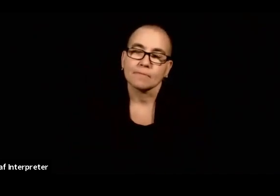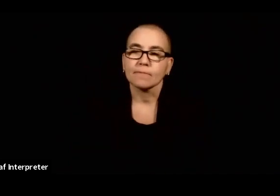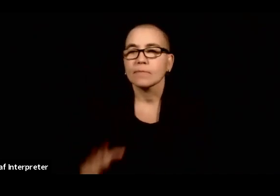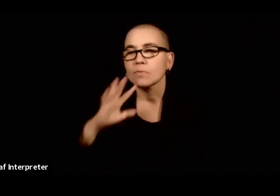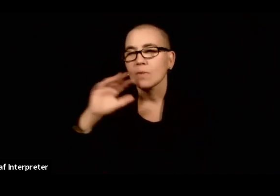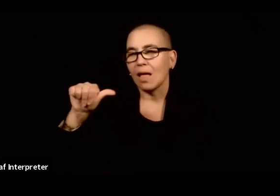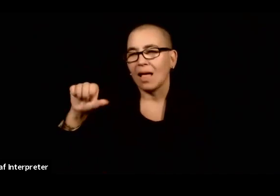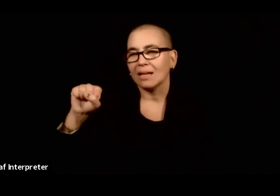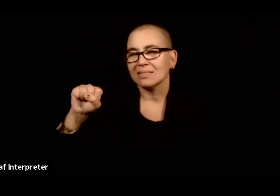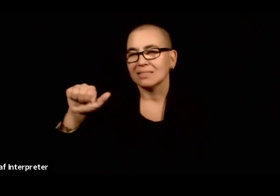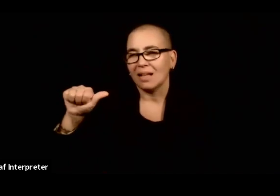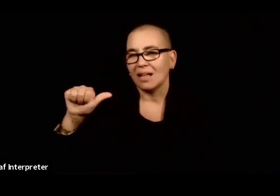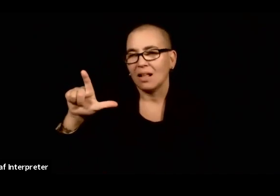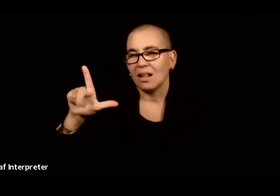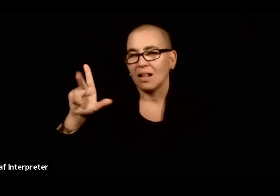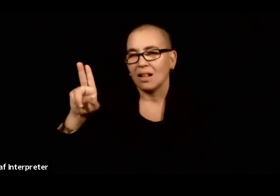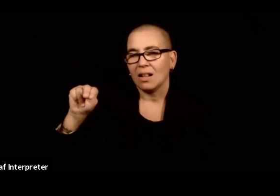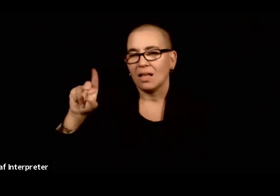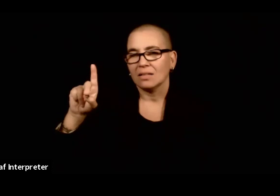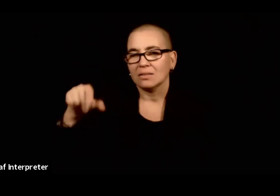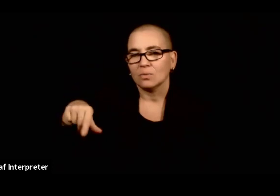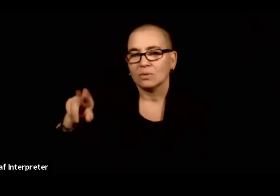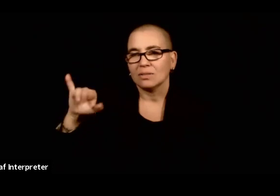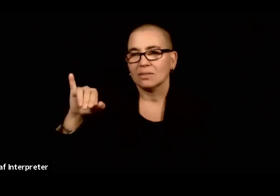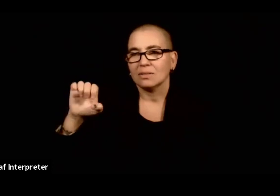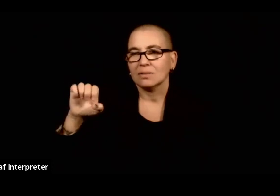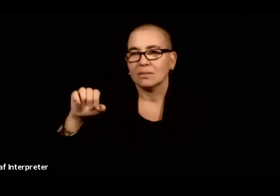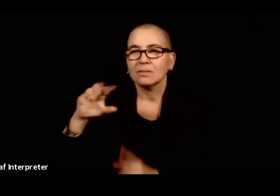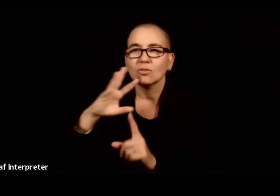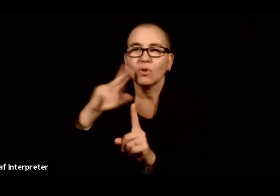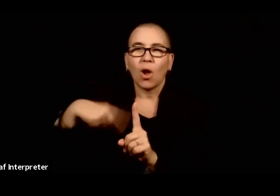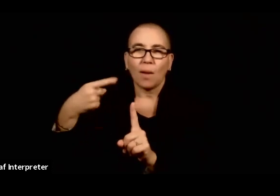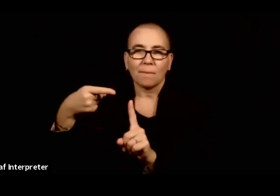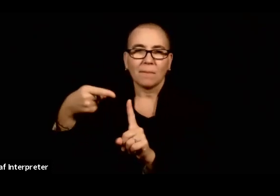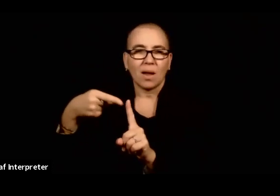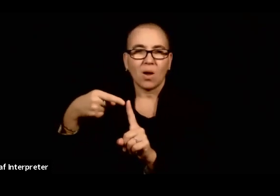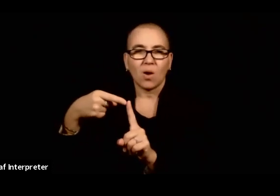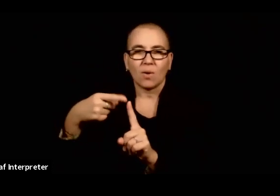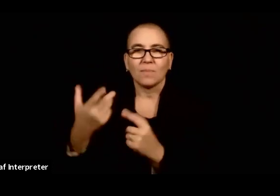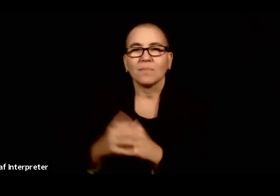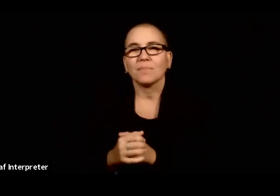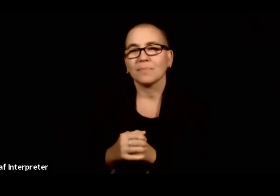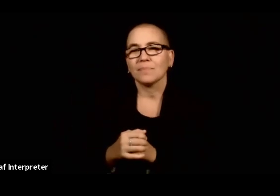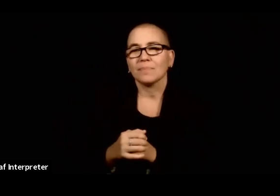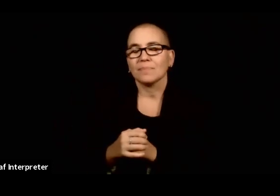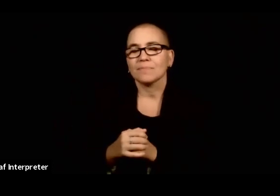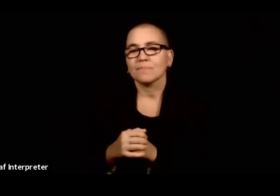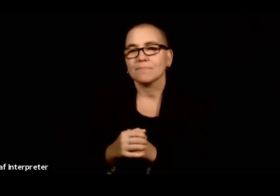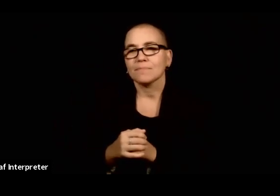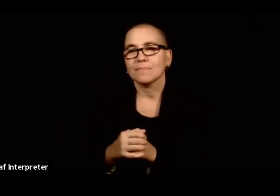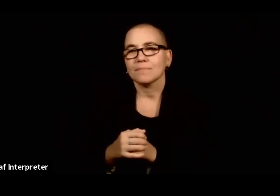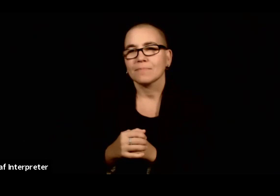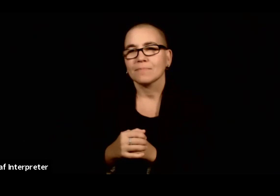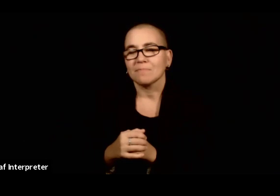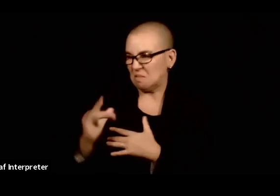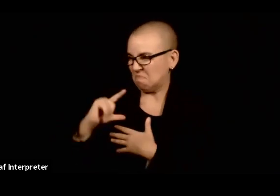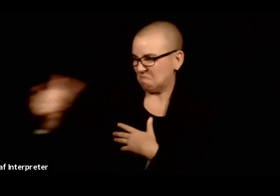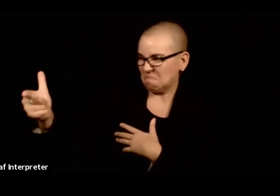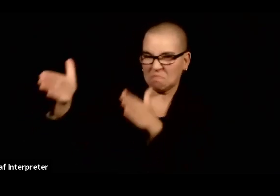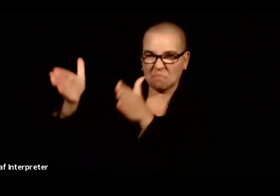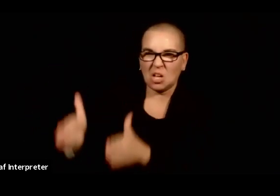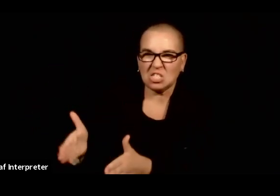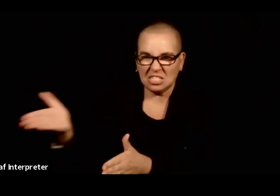Thank you so much, Lindsay, and thank you, Commissioner Malcolm, for the invitation to speak today. We welcome the news that people in long-term